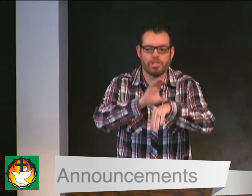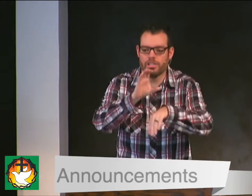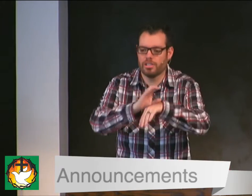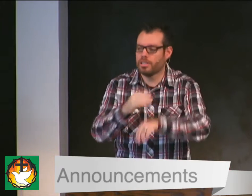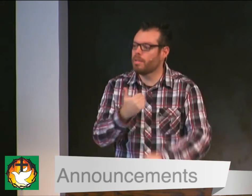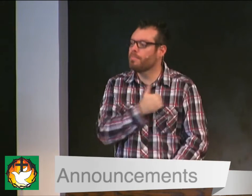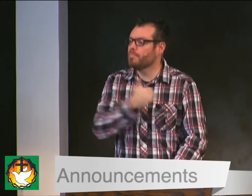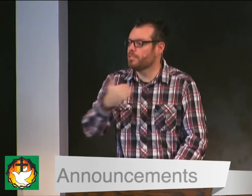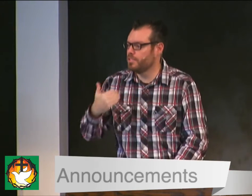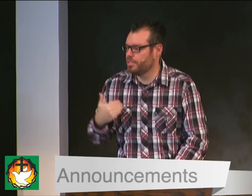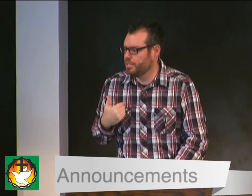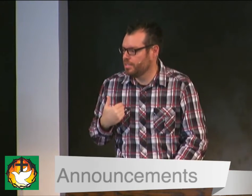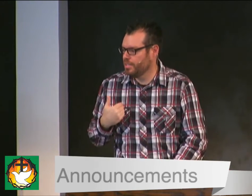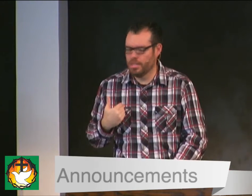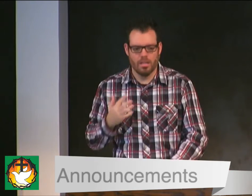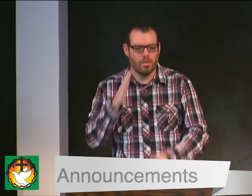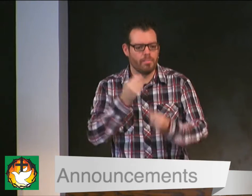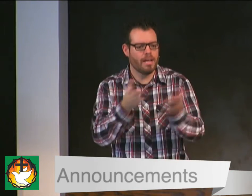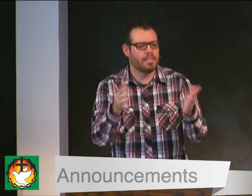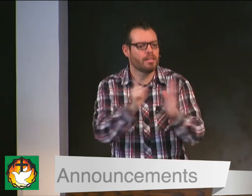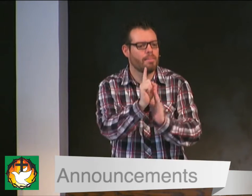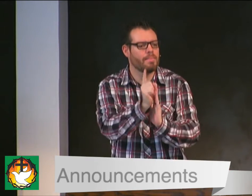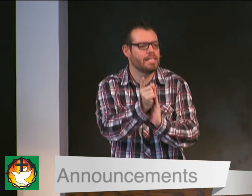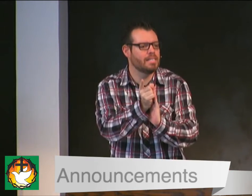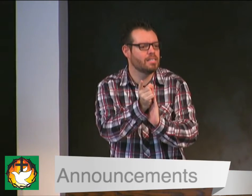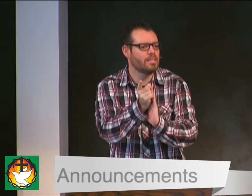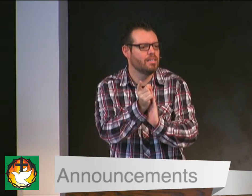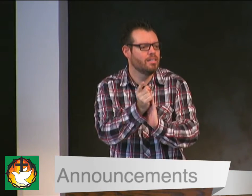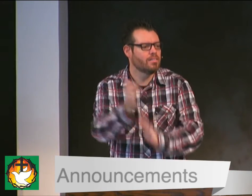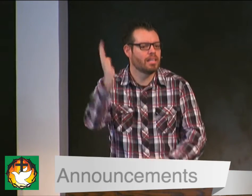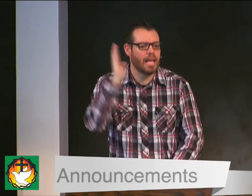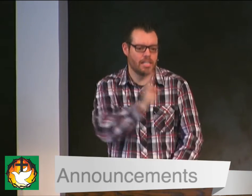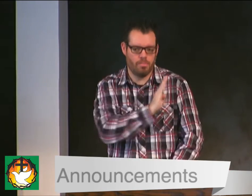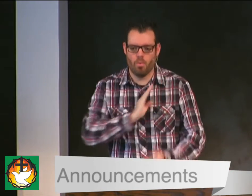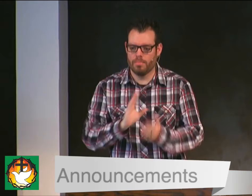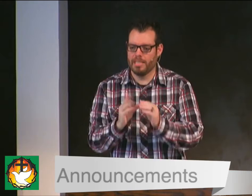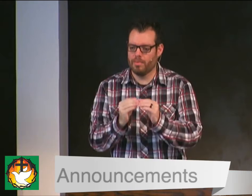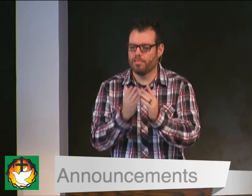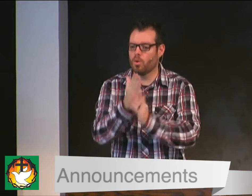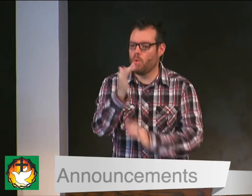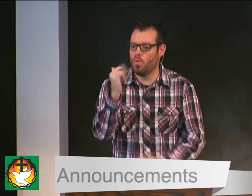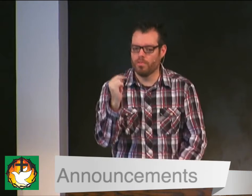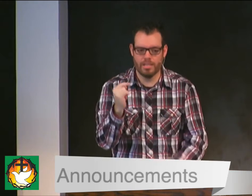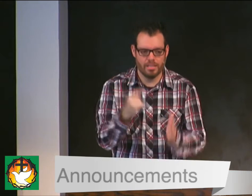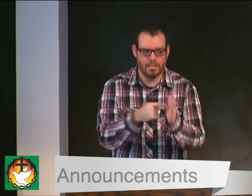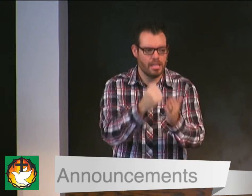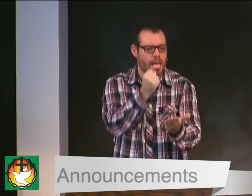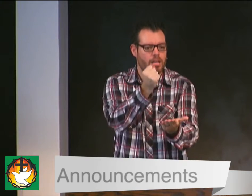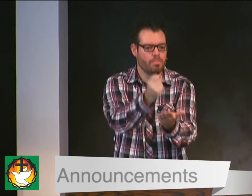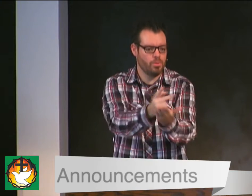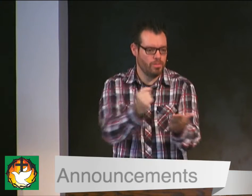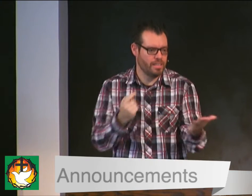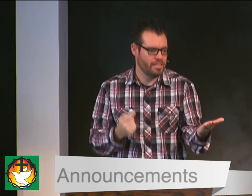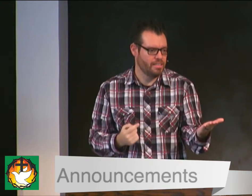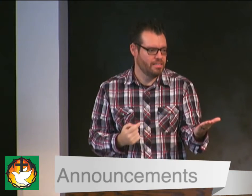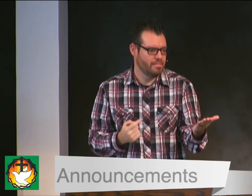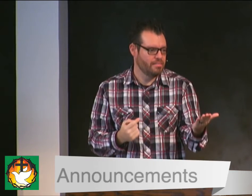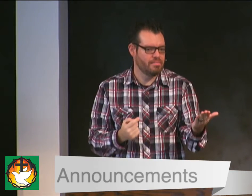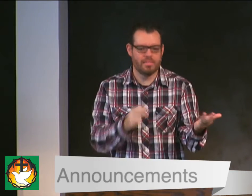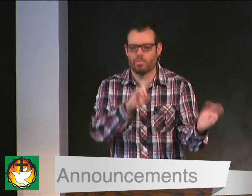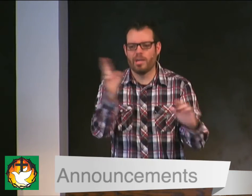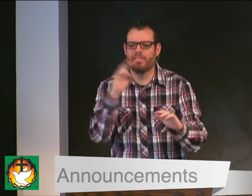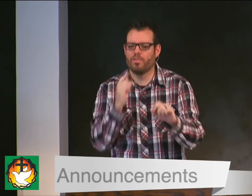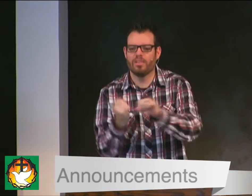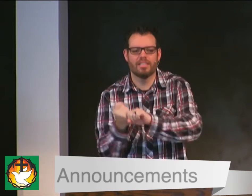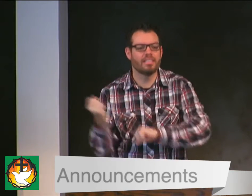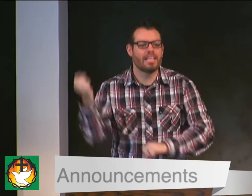After church, members will pass out the minutes, the last board meeting. You have to go over it and approve it.